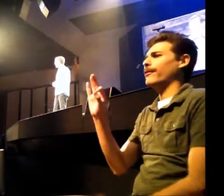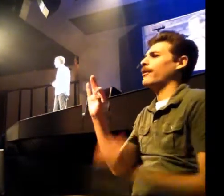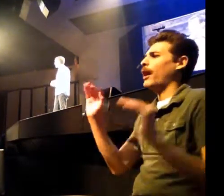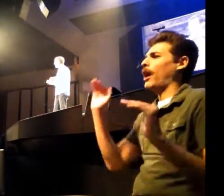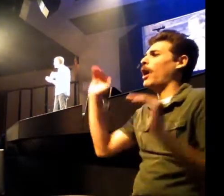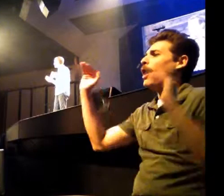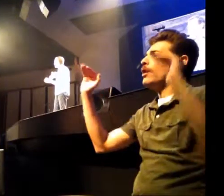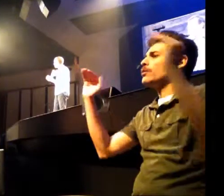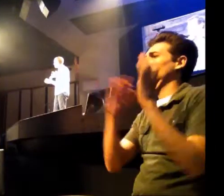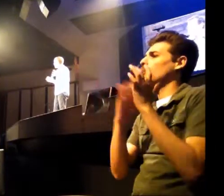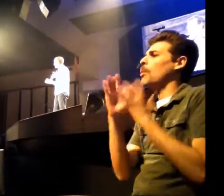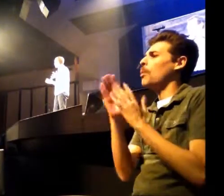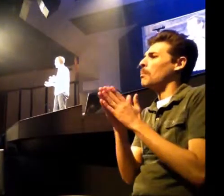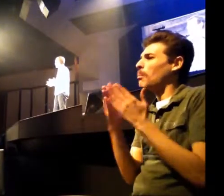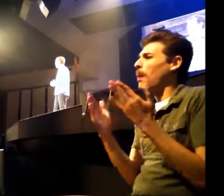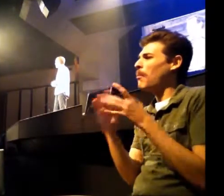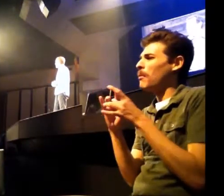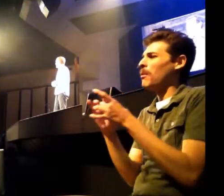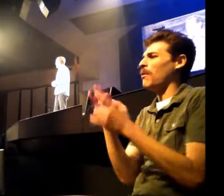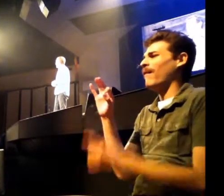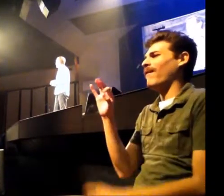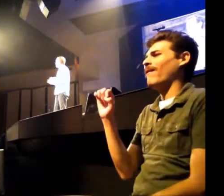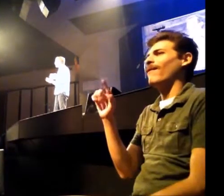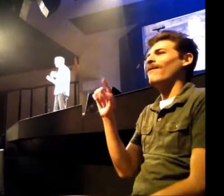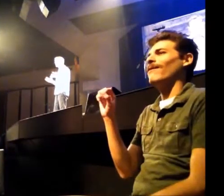And you may ask, what is an Adult Bible Fellowship?